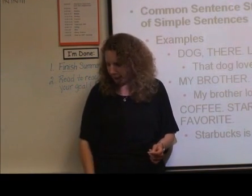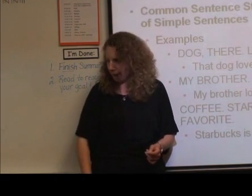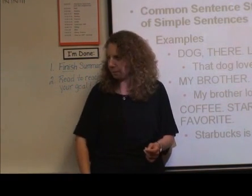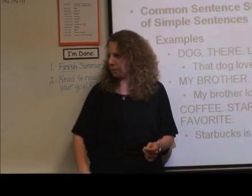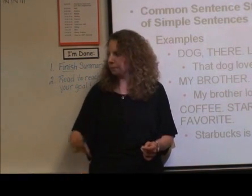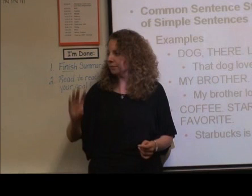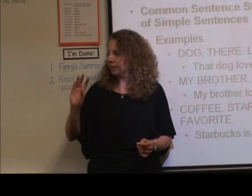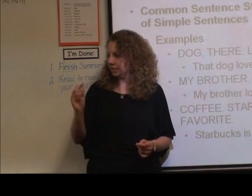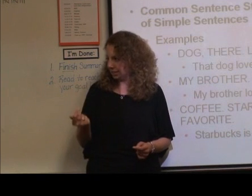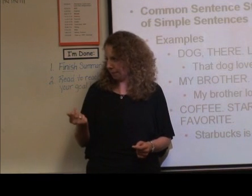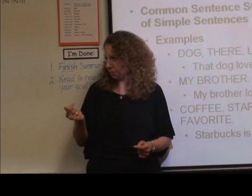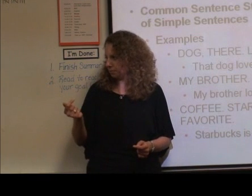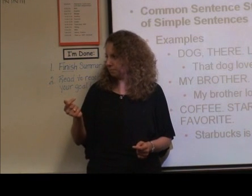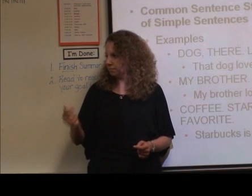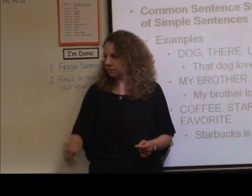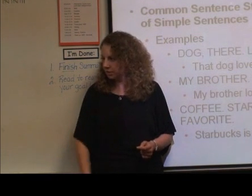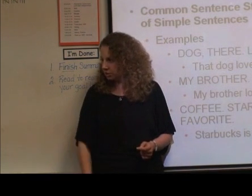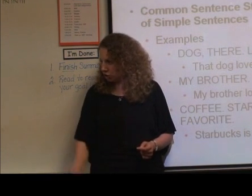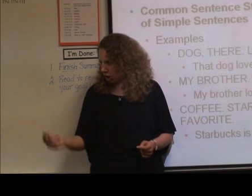clap, snap, dog.